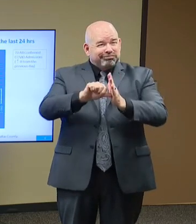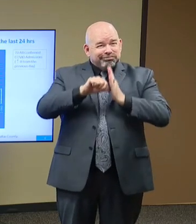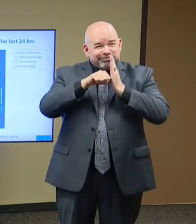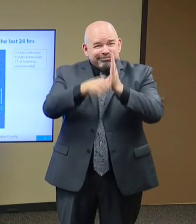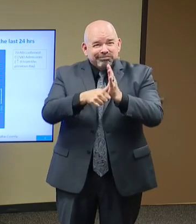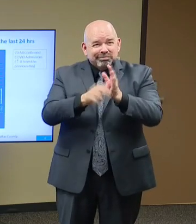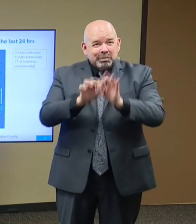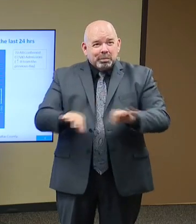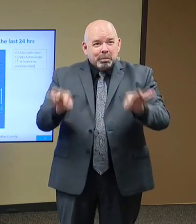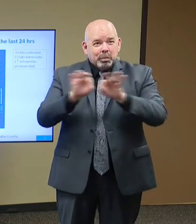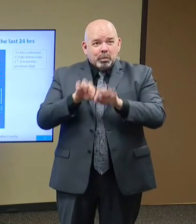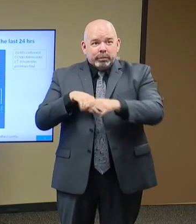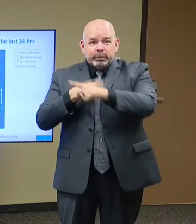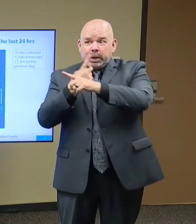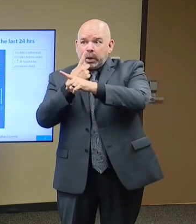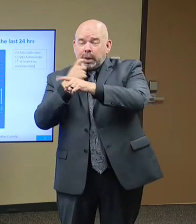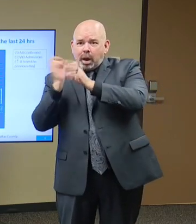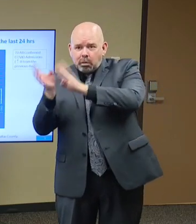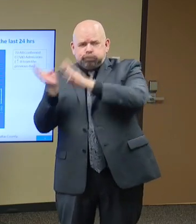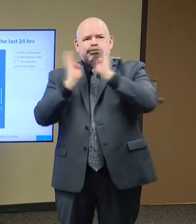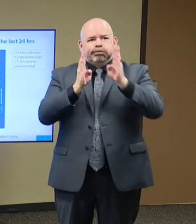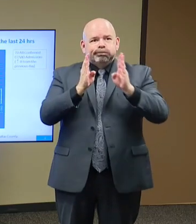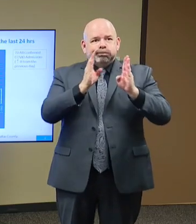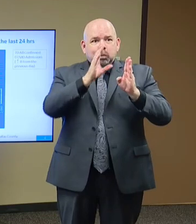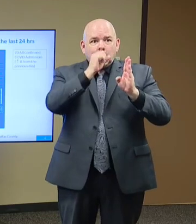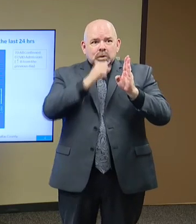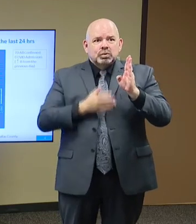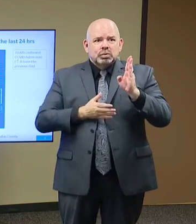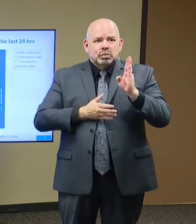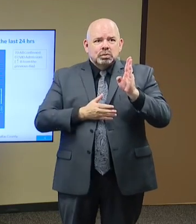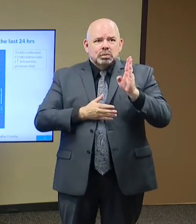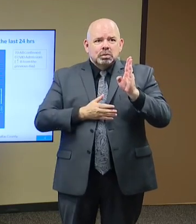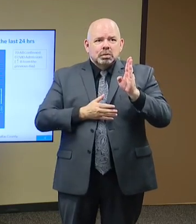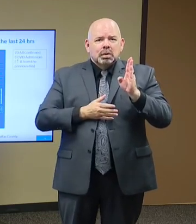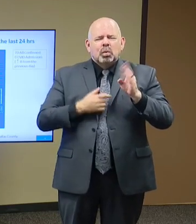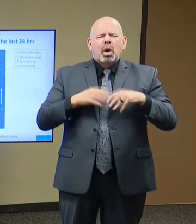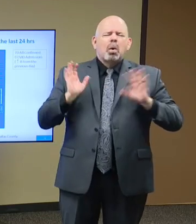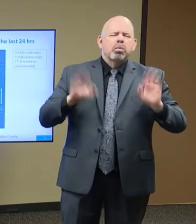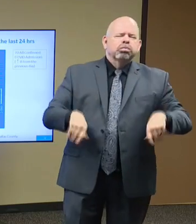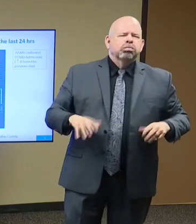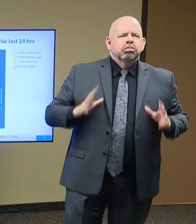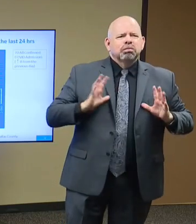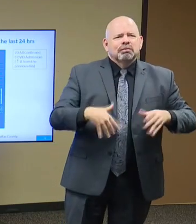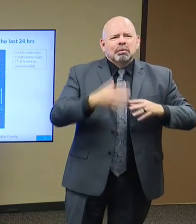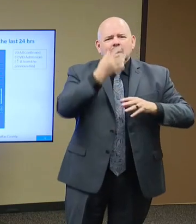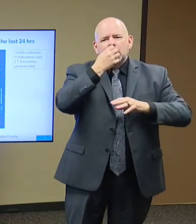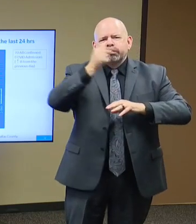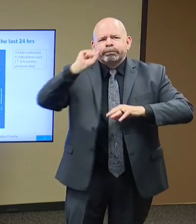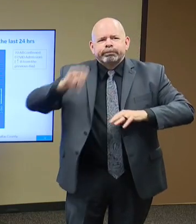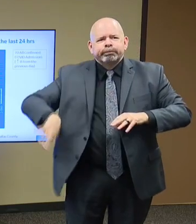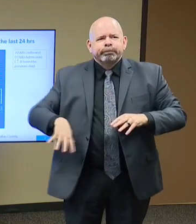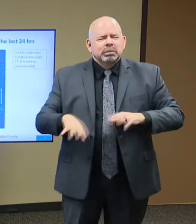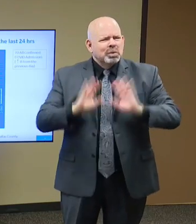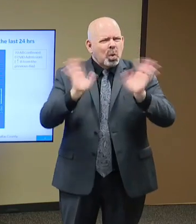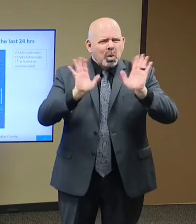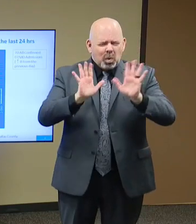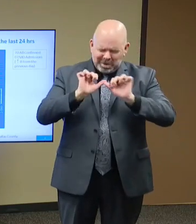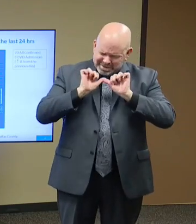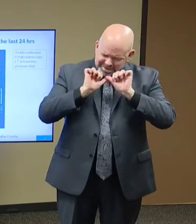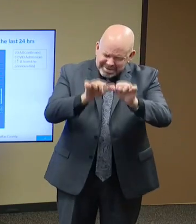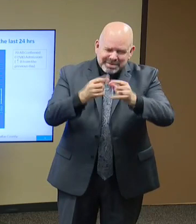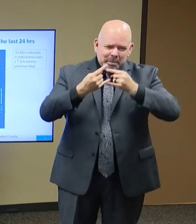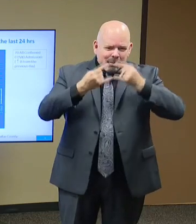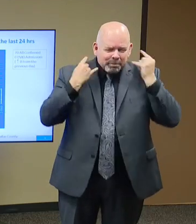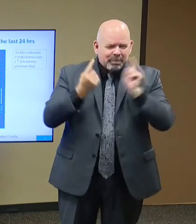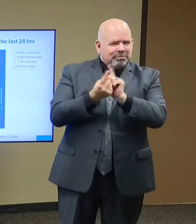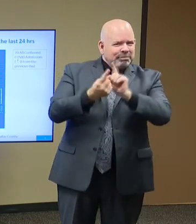mean we can open up and just do everything, go back to normal. We have to keep doing all the things that got us here, that